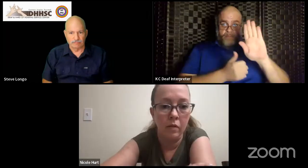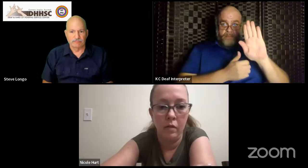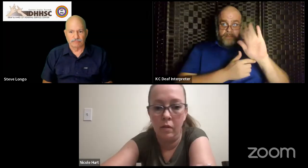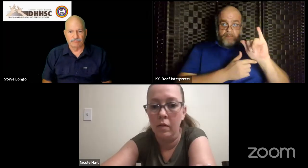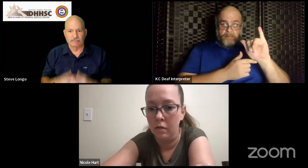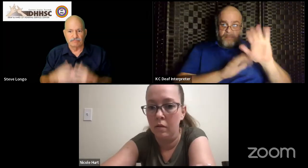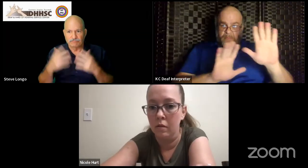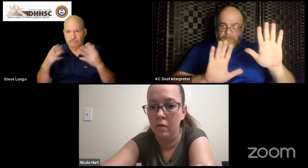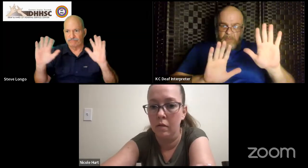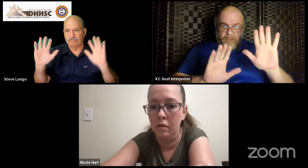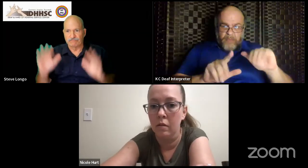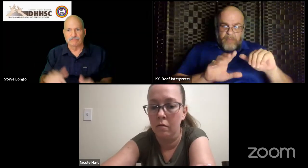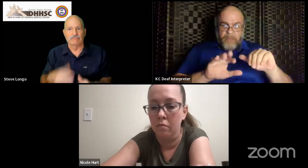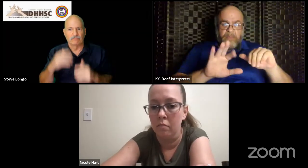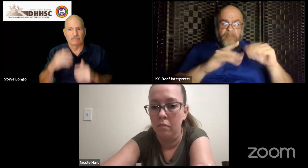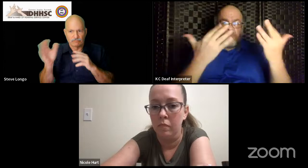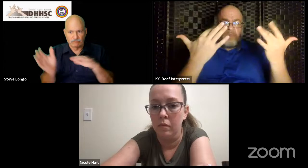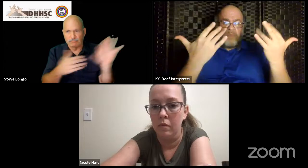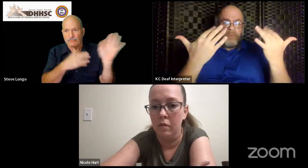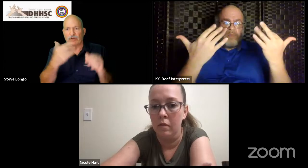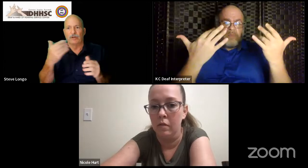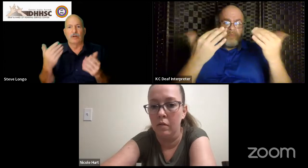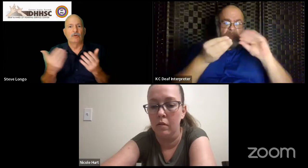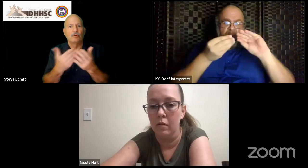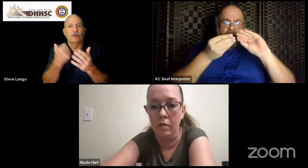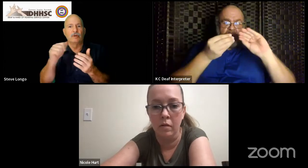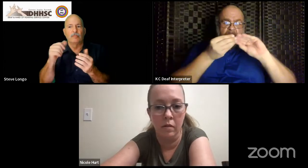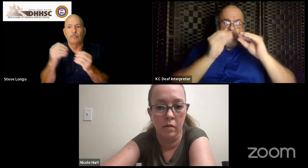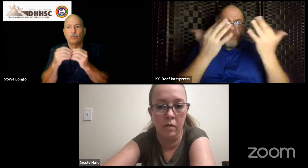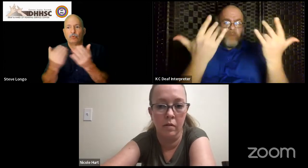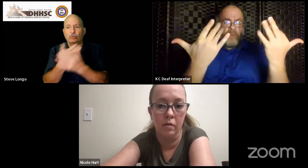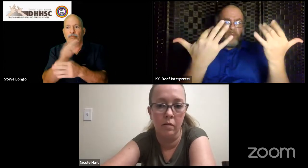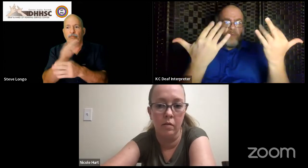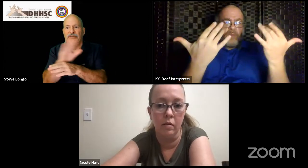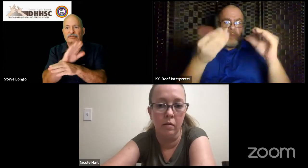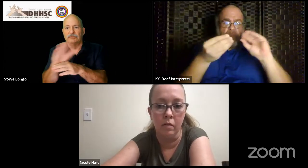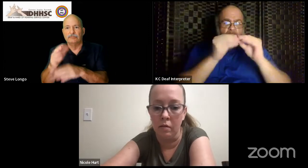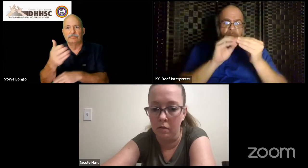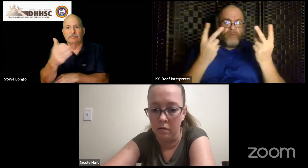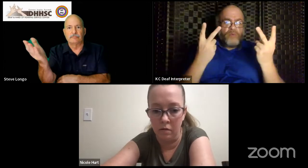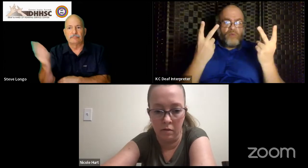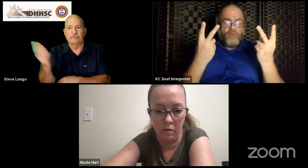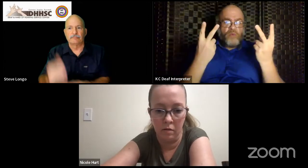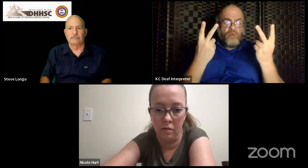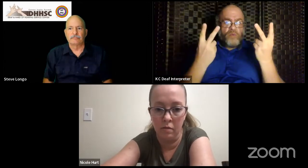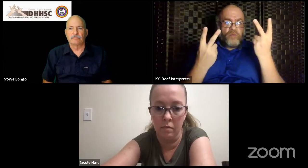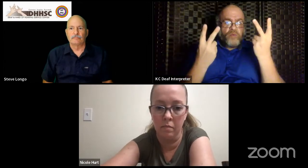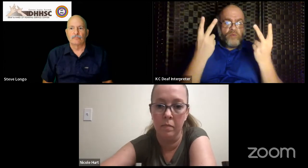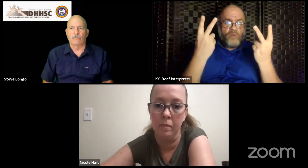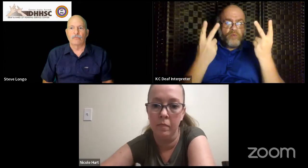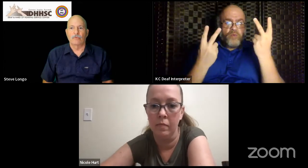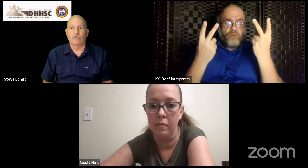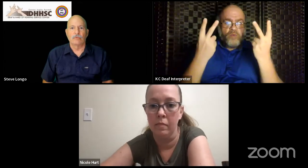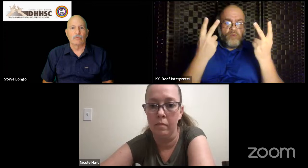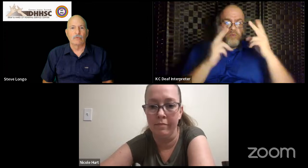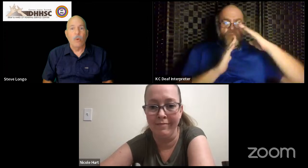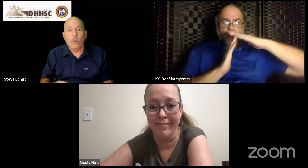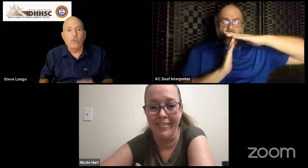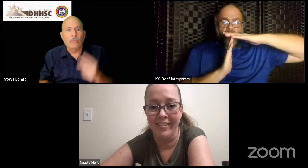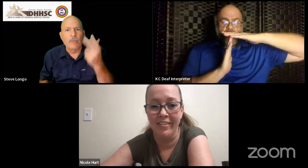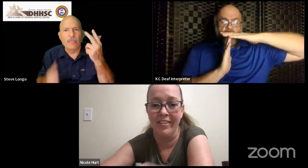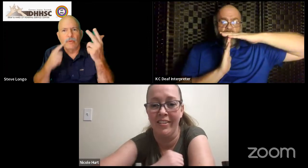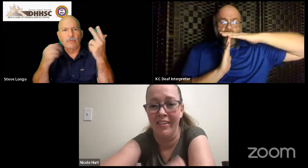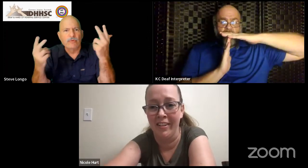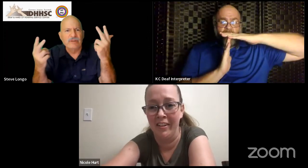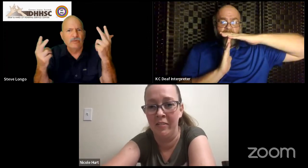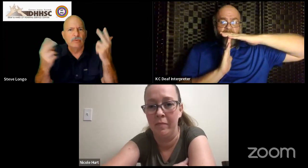It's passed. It passes by wait, one moment. Wait, hold on. What are the numbers? Was it 2 and